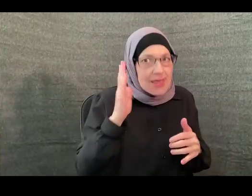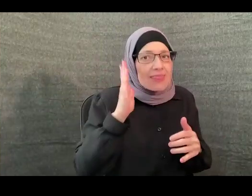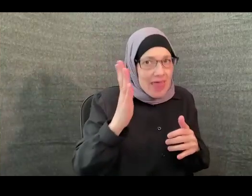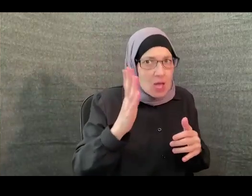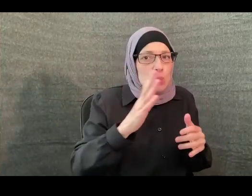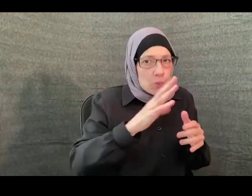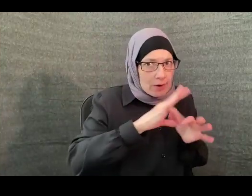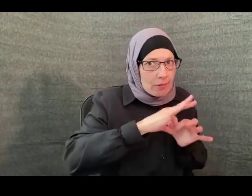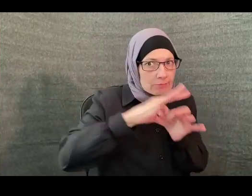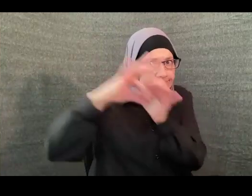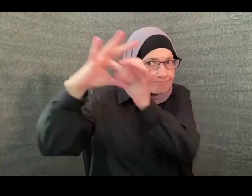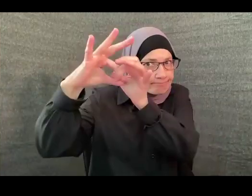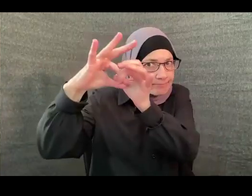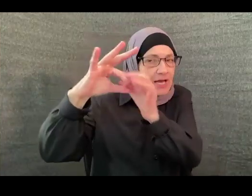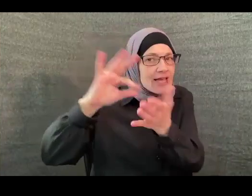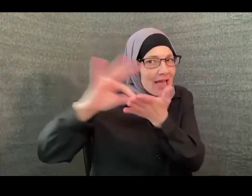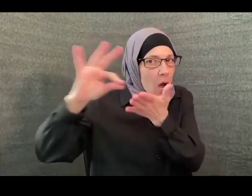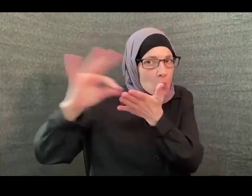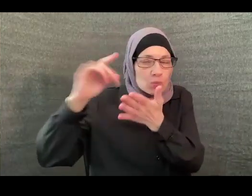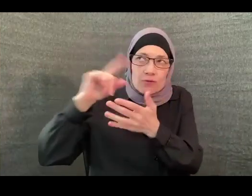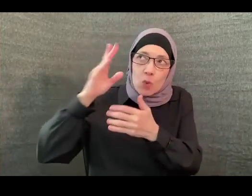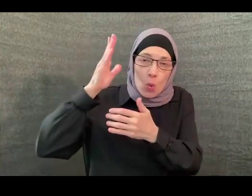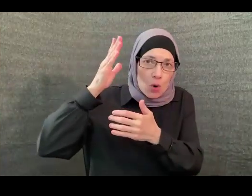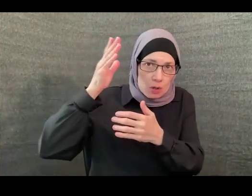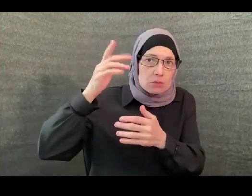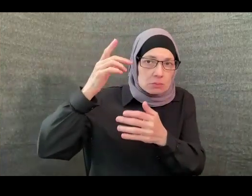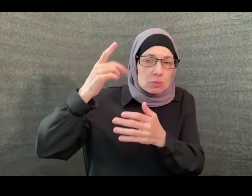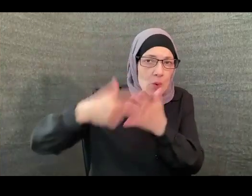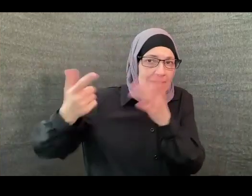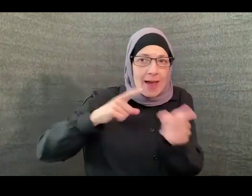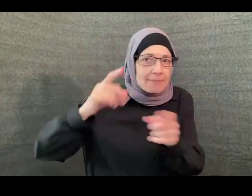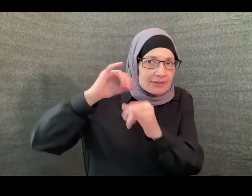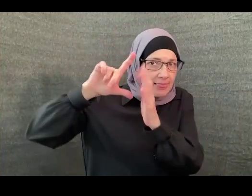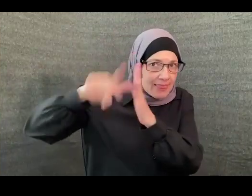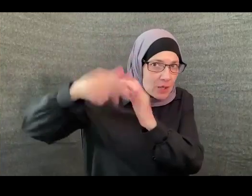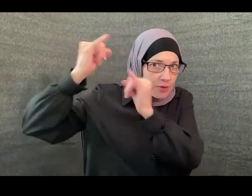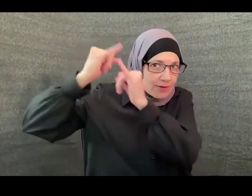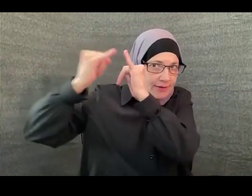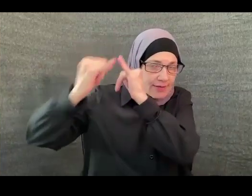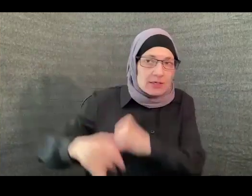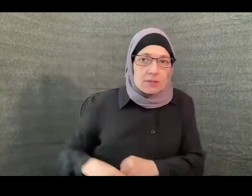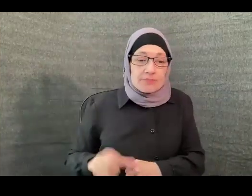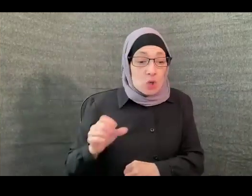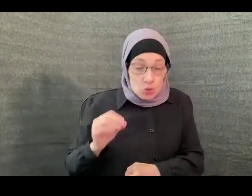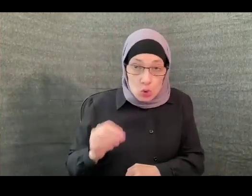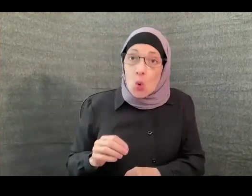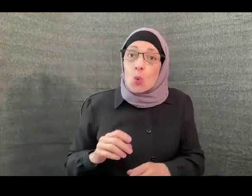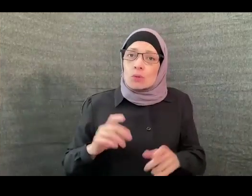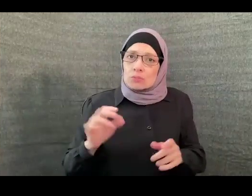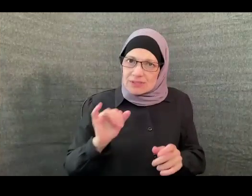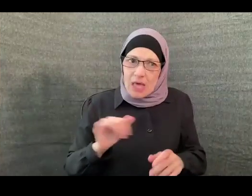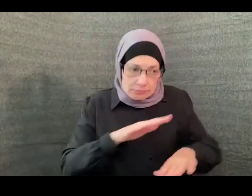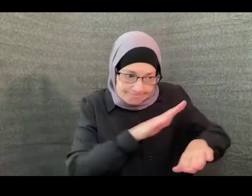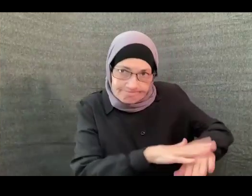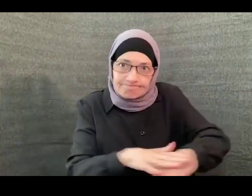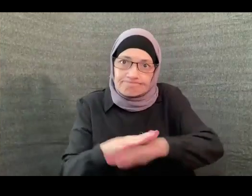In essence, Allah is addressing the believers and telling them, be cautious, be mindful of Allah, because you